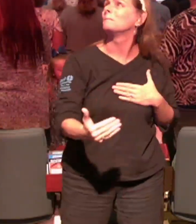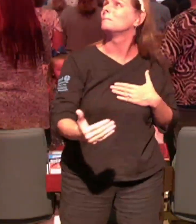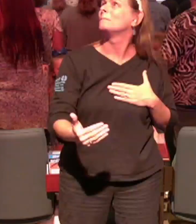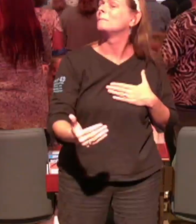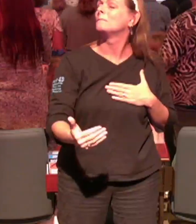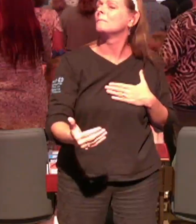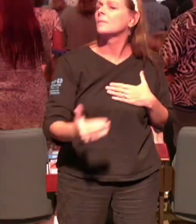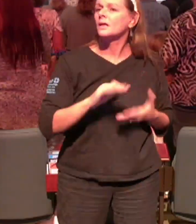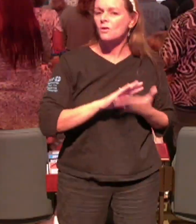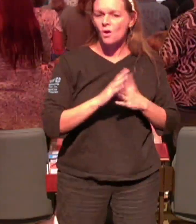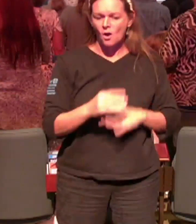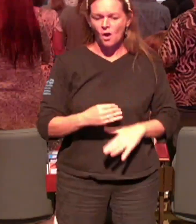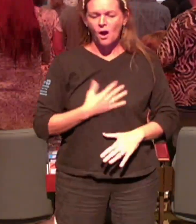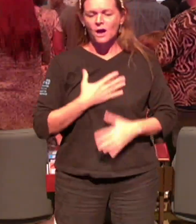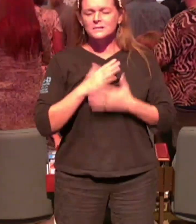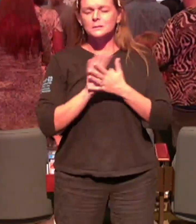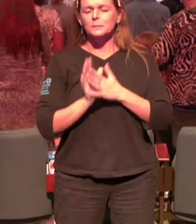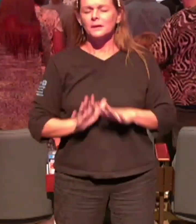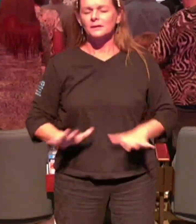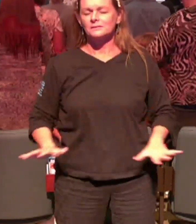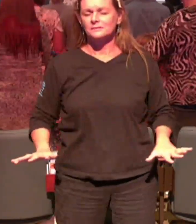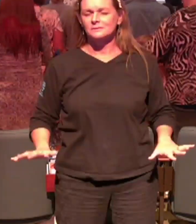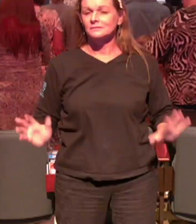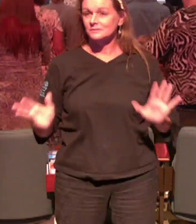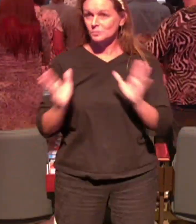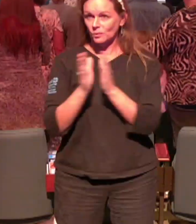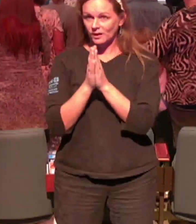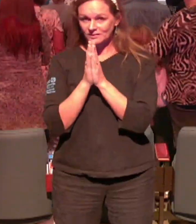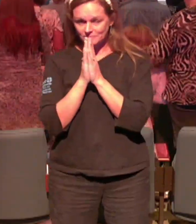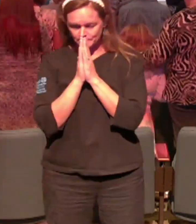life. Let's bow our heads as we pray together.